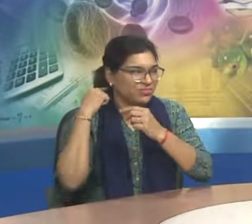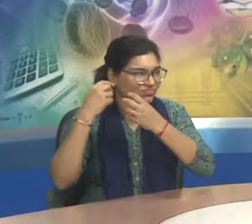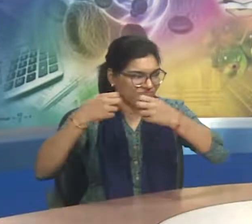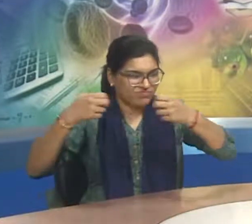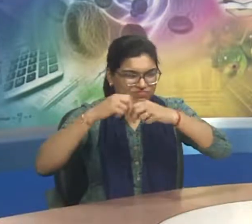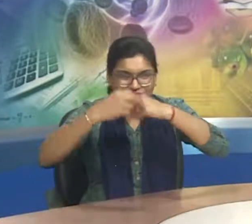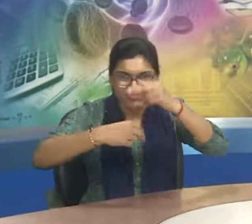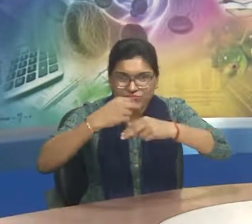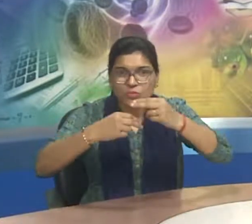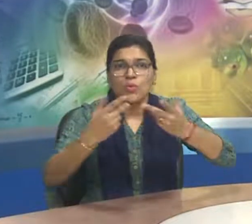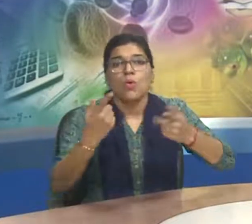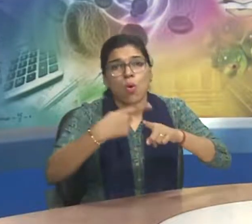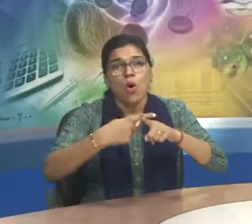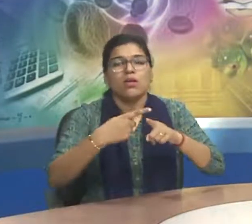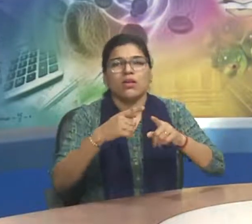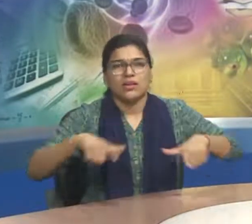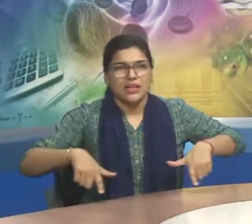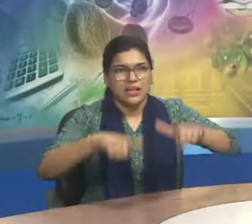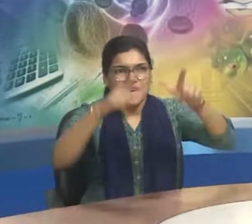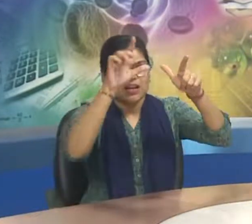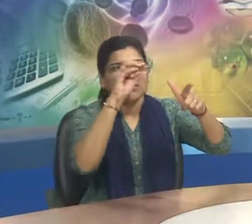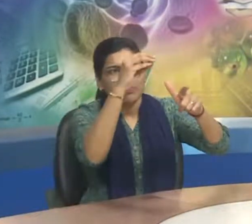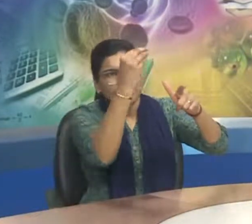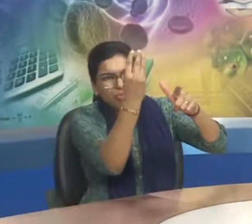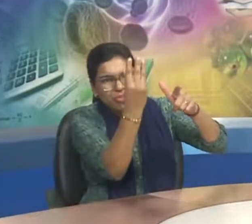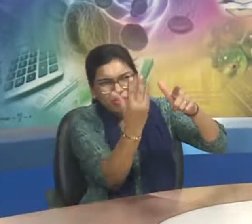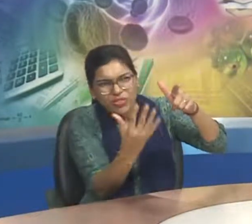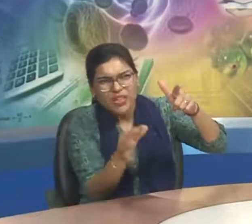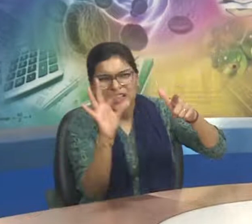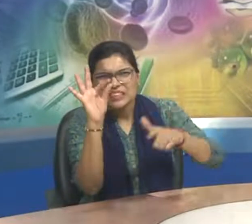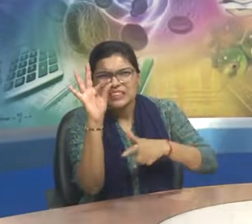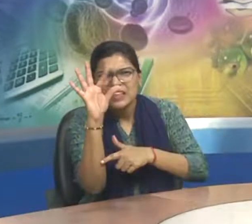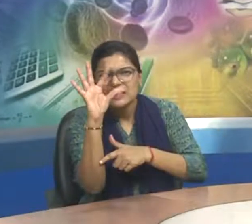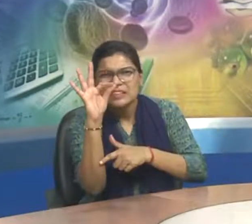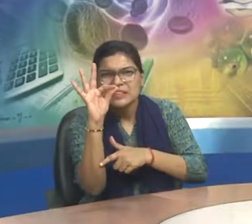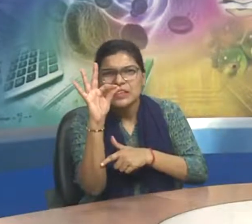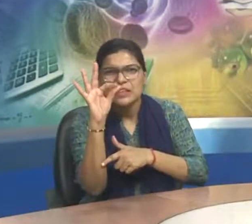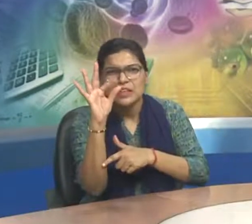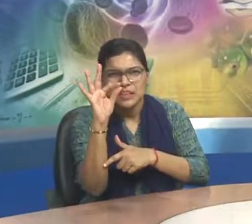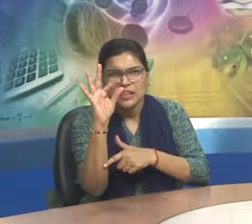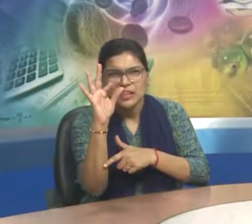And also the rubber, the resin, the wood.